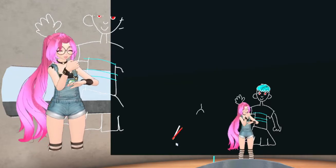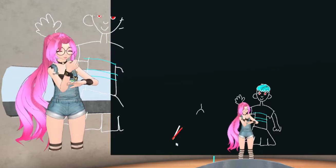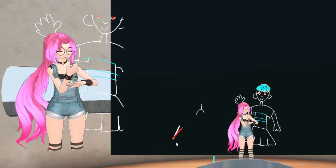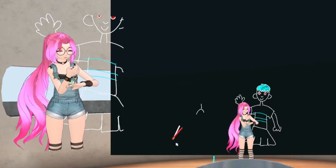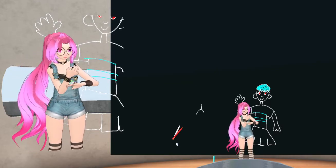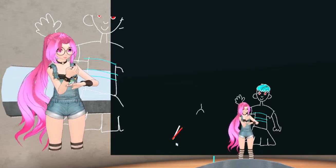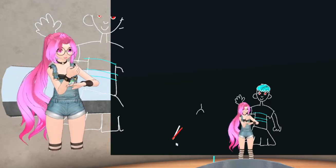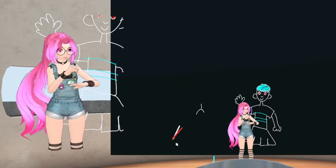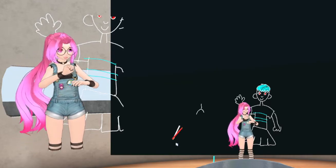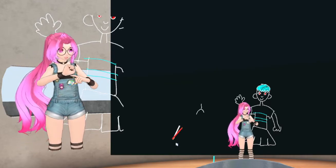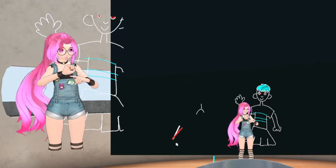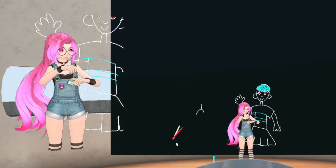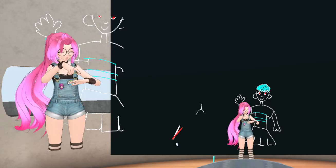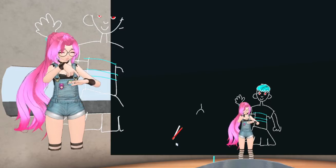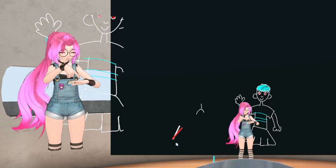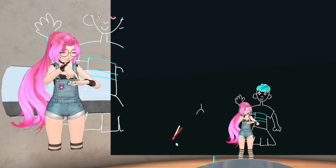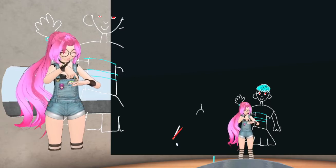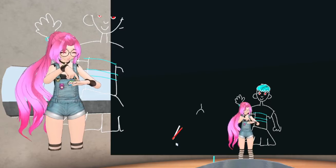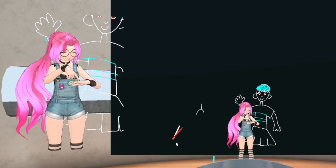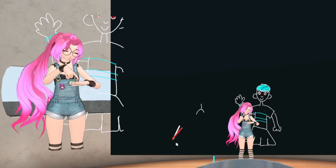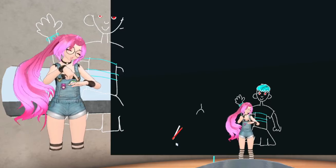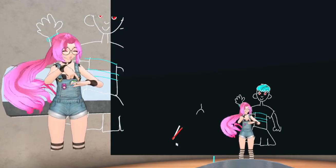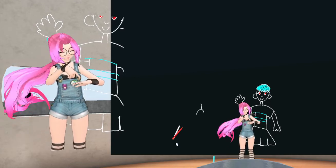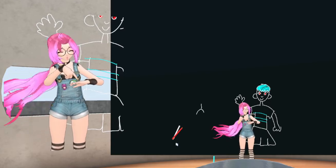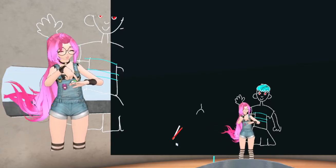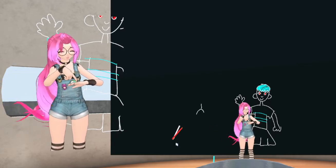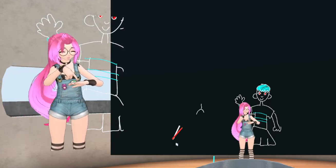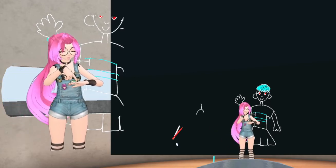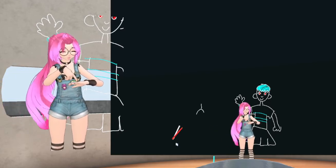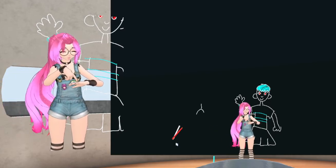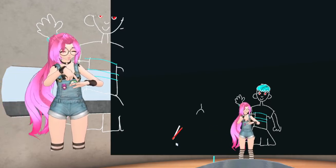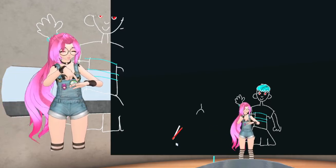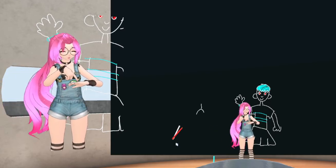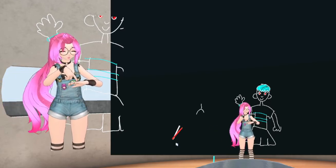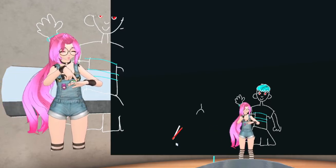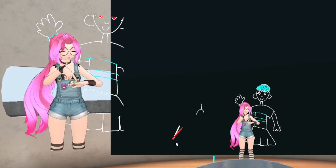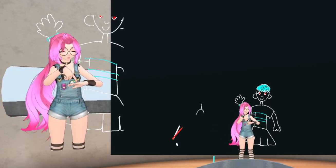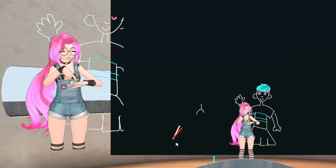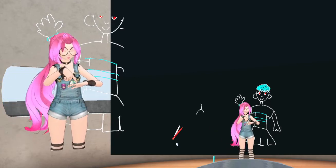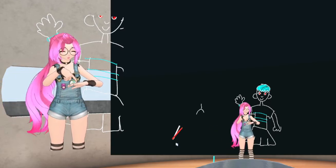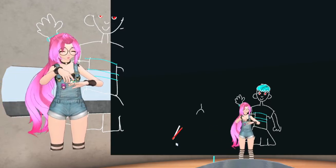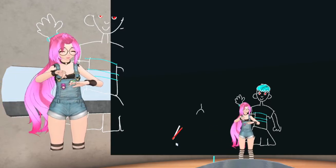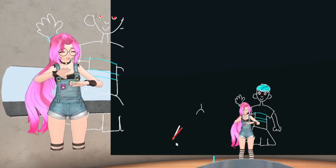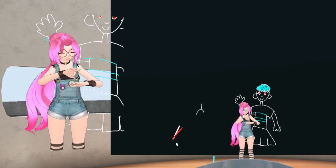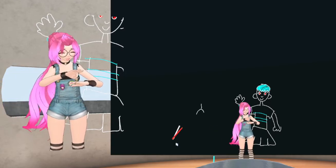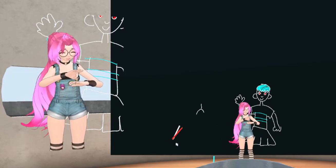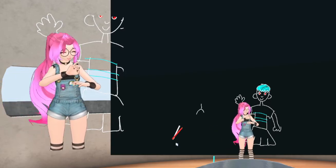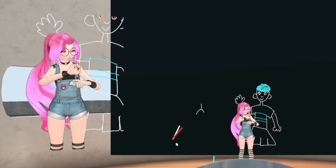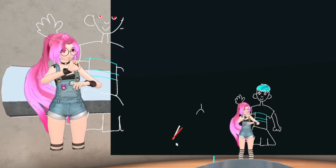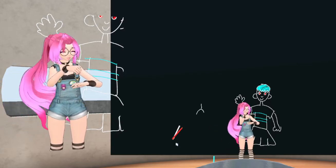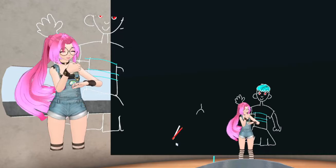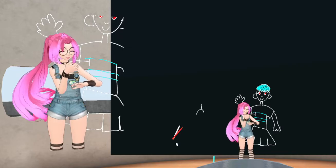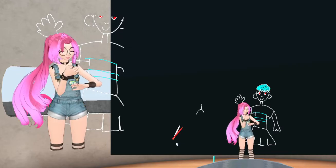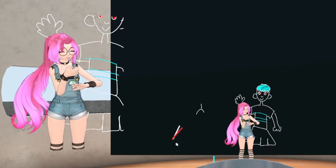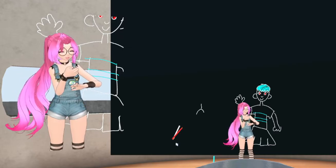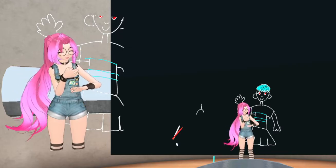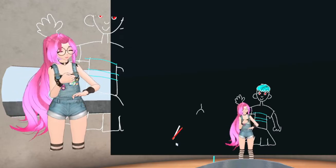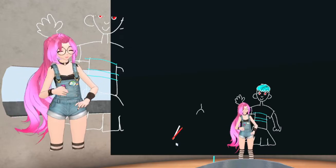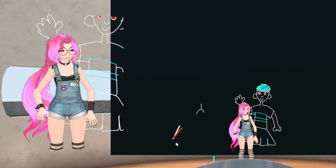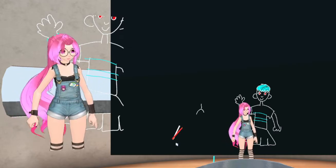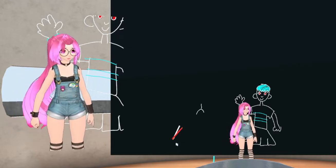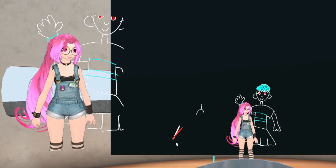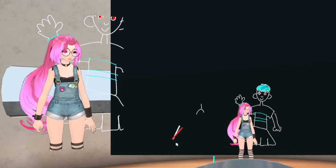an E, you're locking it down because you're married. You're about to get married. Yep. So you can say like, I saw an engagement